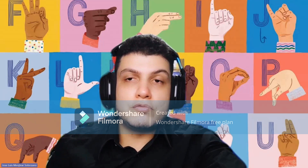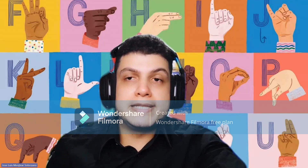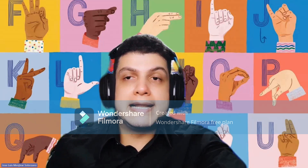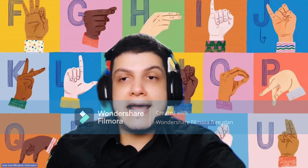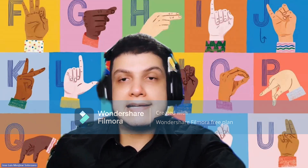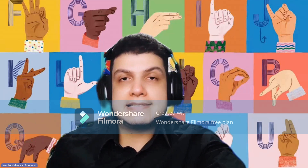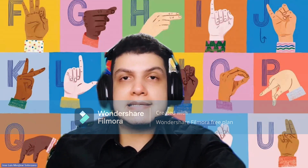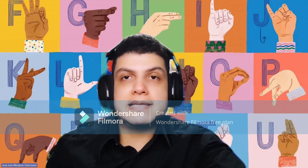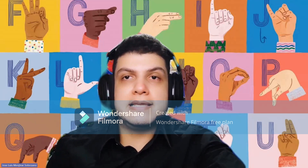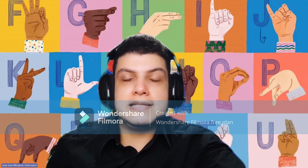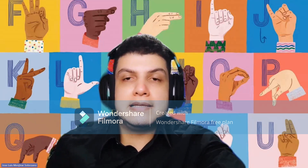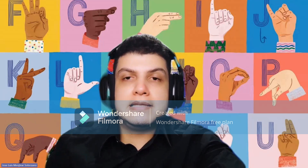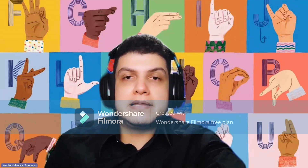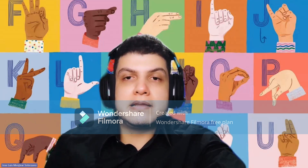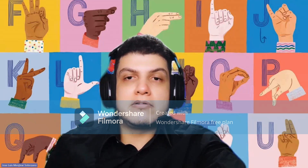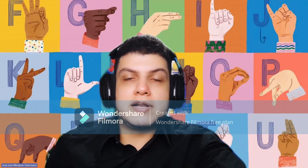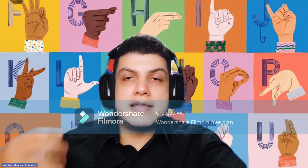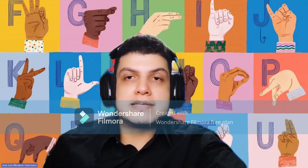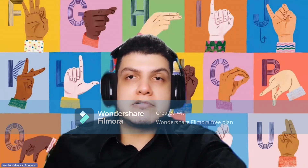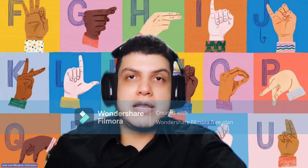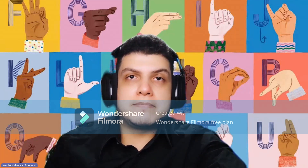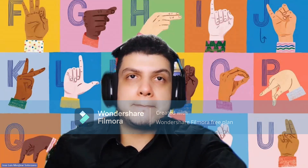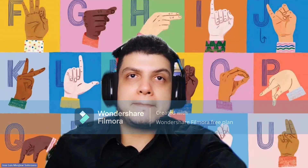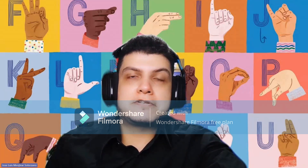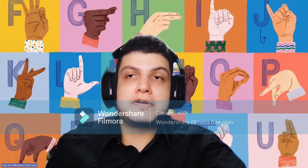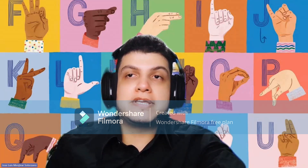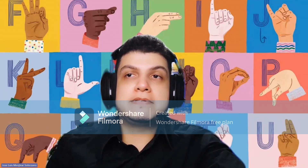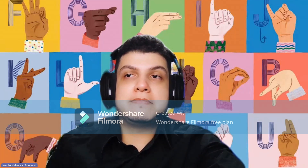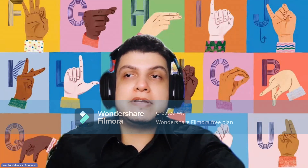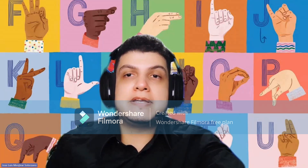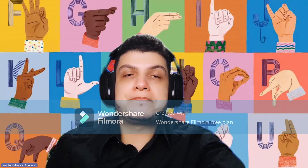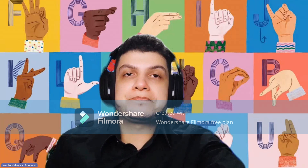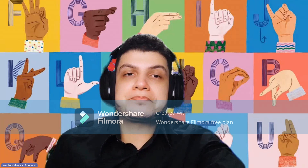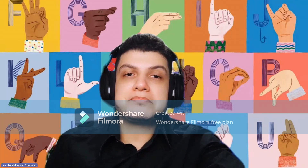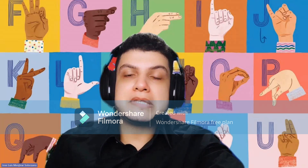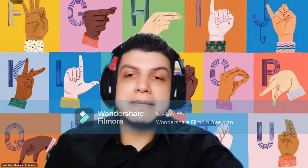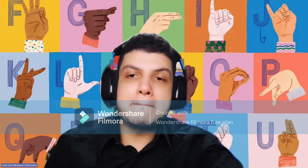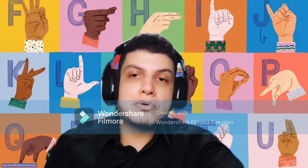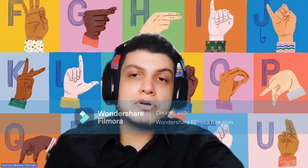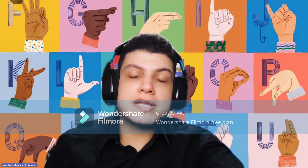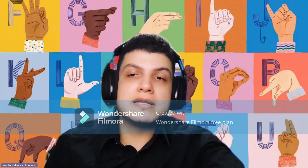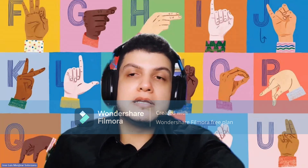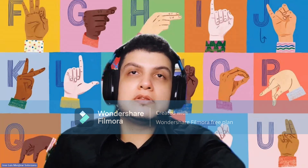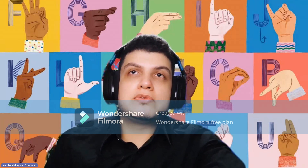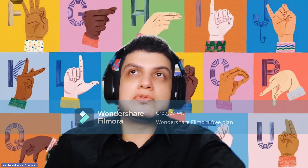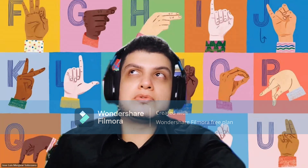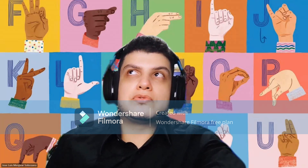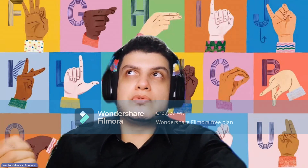with gangs and the organized crime. So it's very important